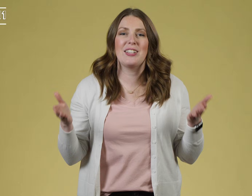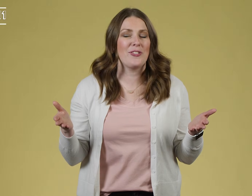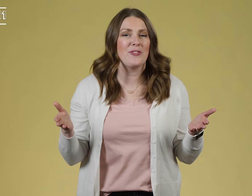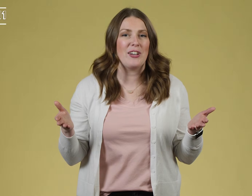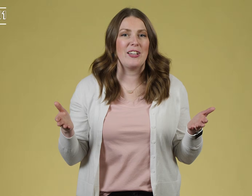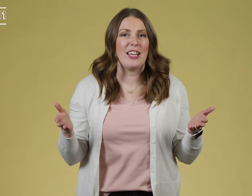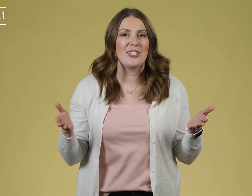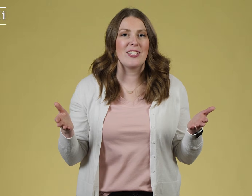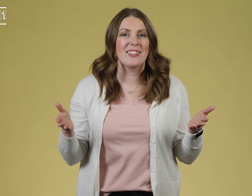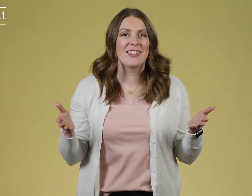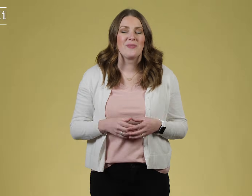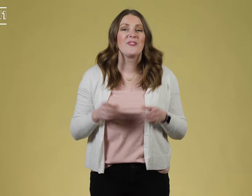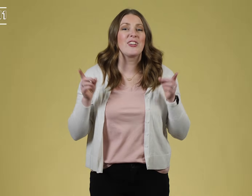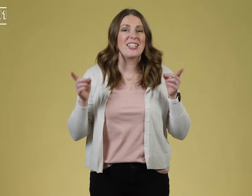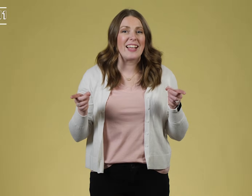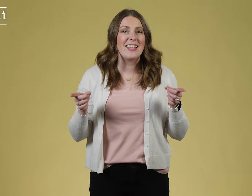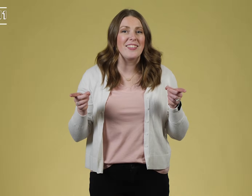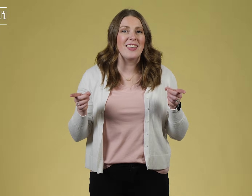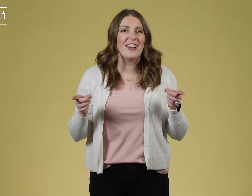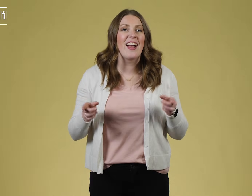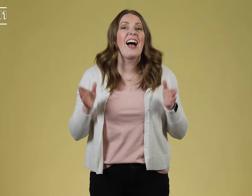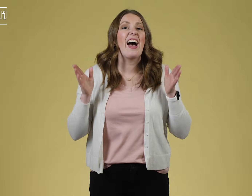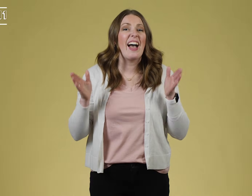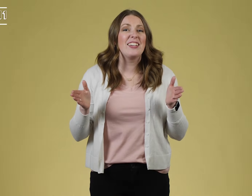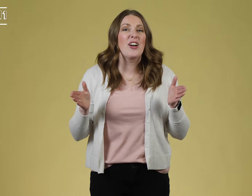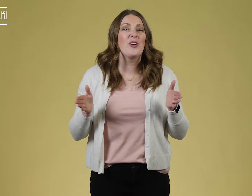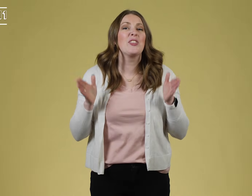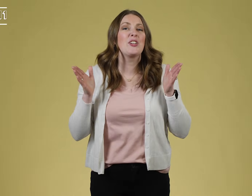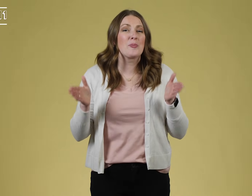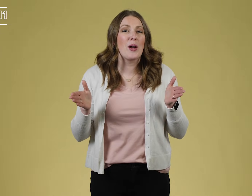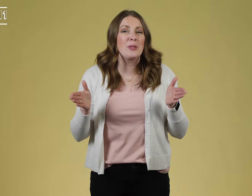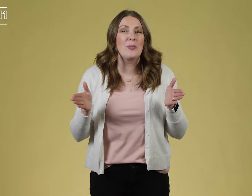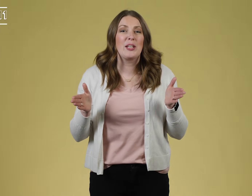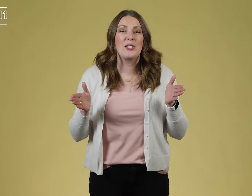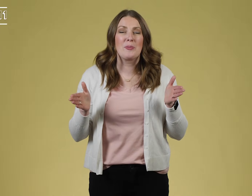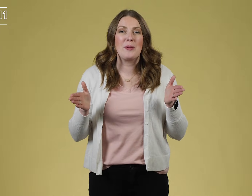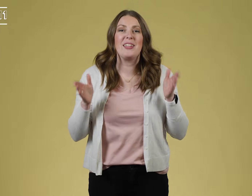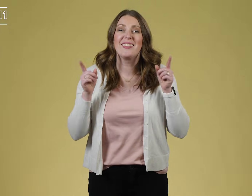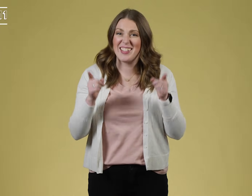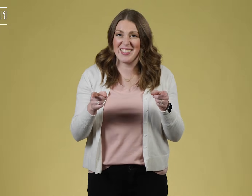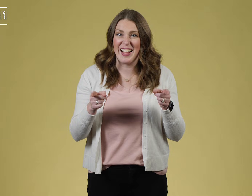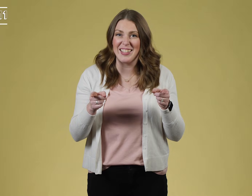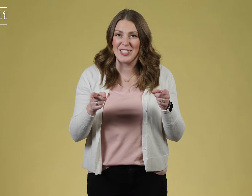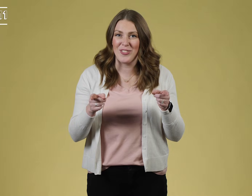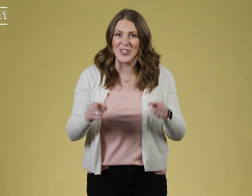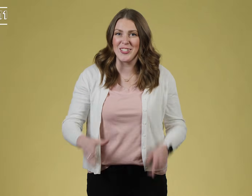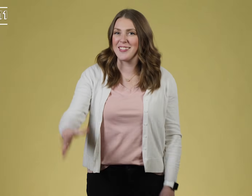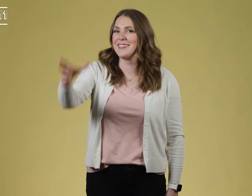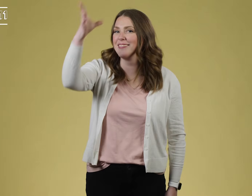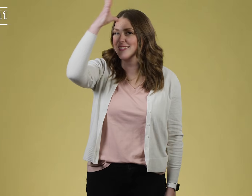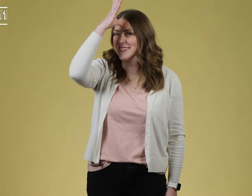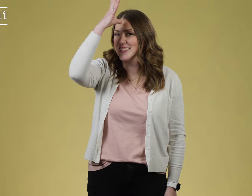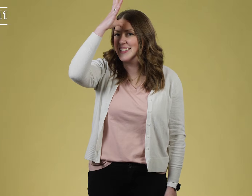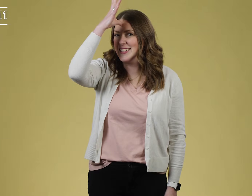different variations. For dads out there, I know that you're probably wanting your baby to sign this first.